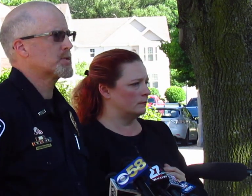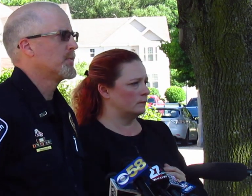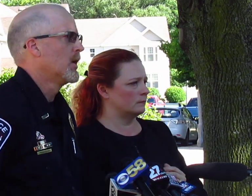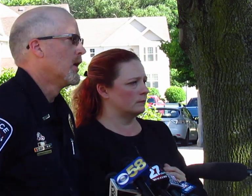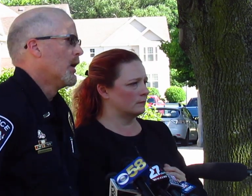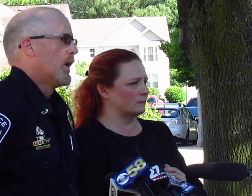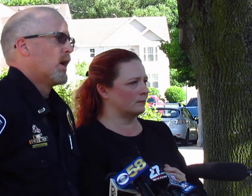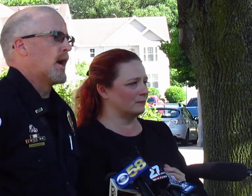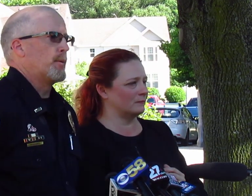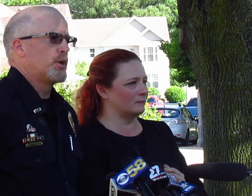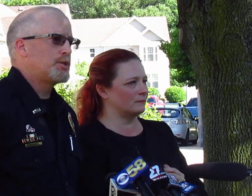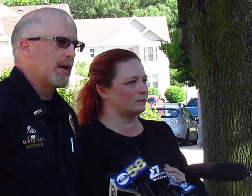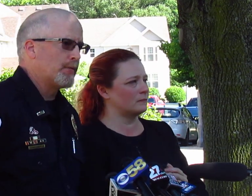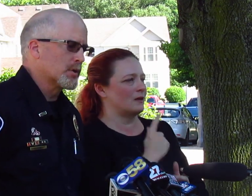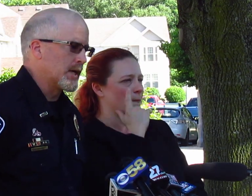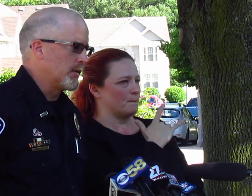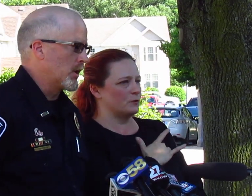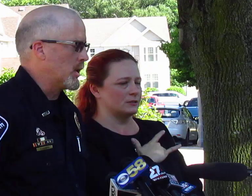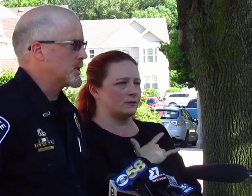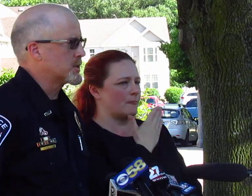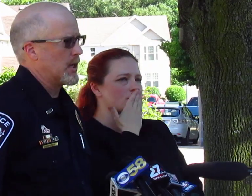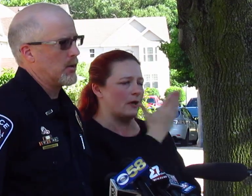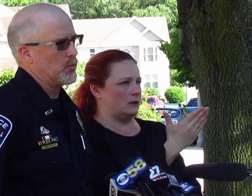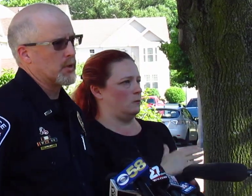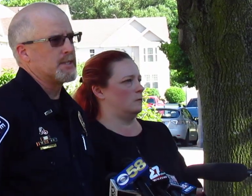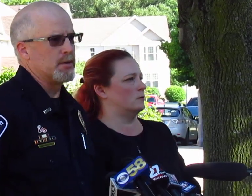Anything else? All right, I appreciate it, folks. Thank you very